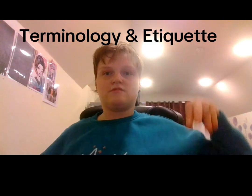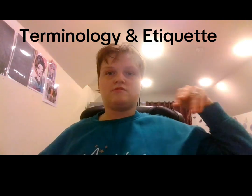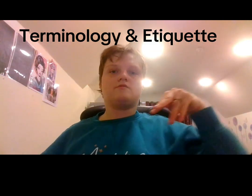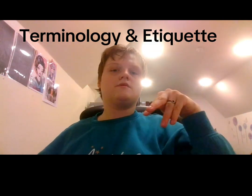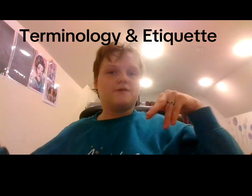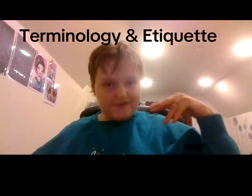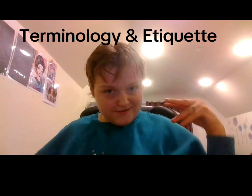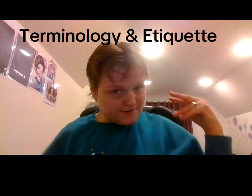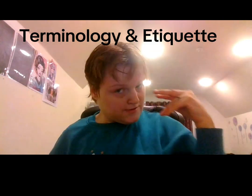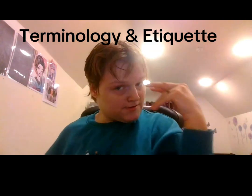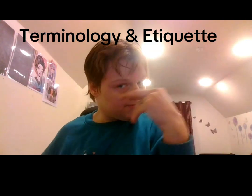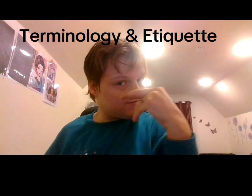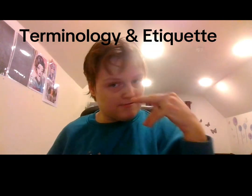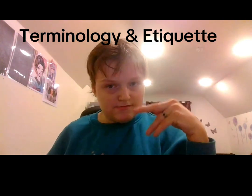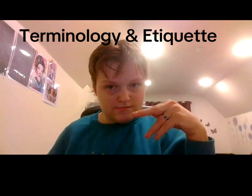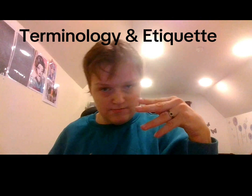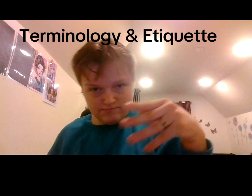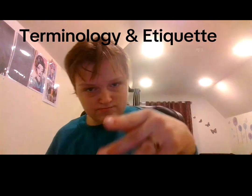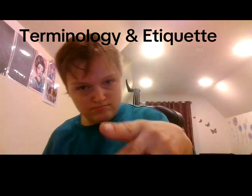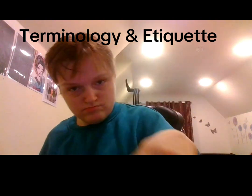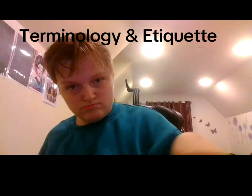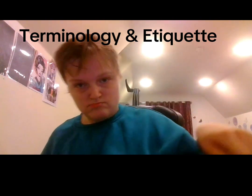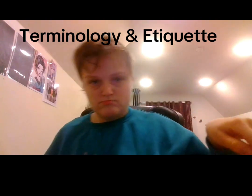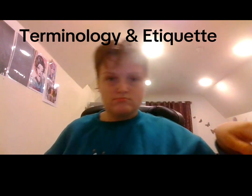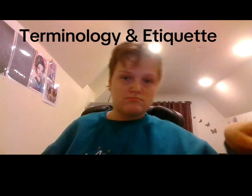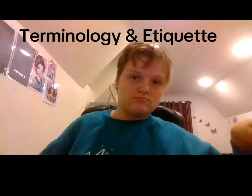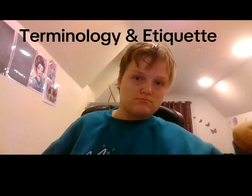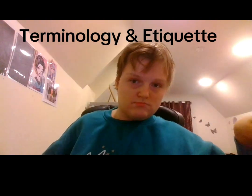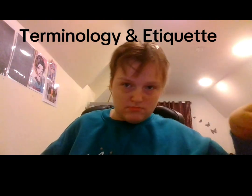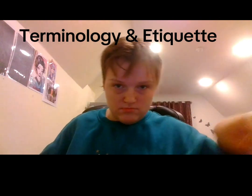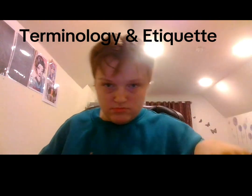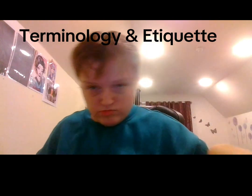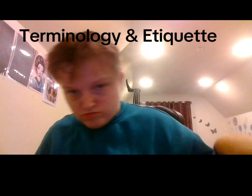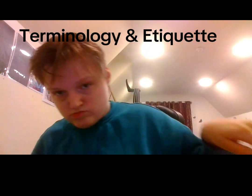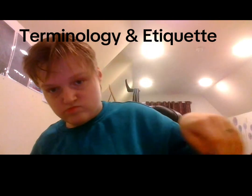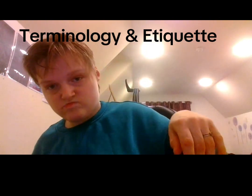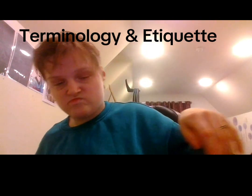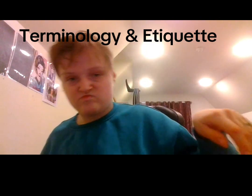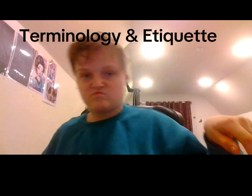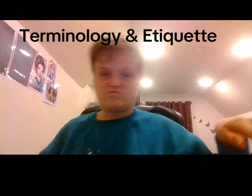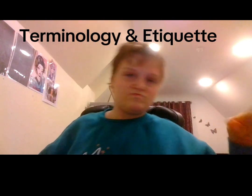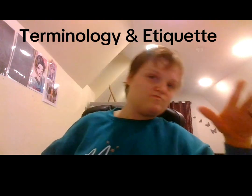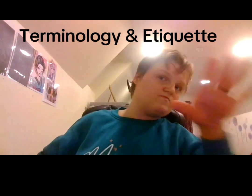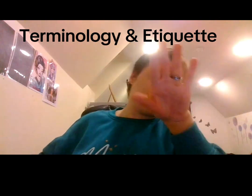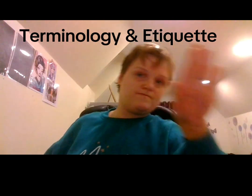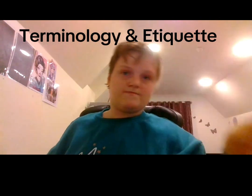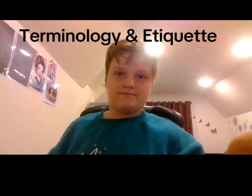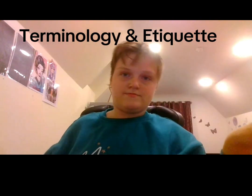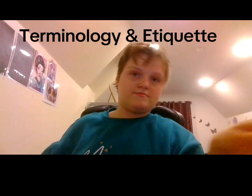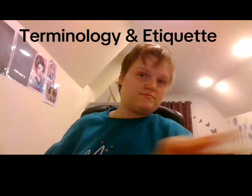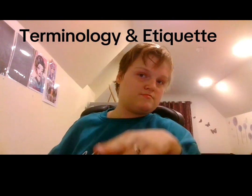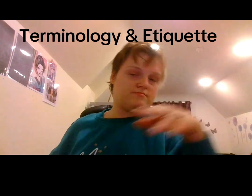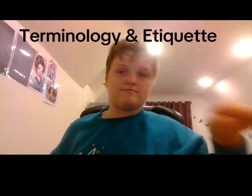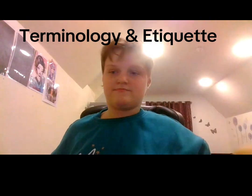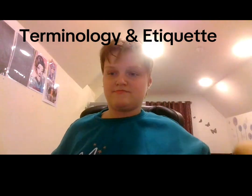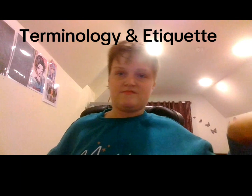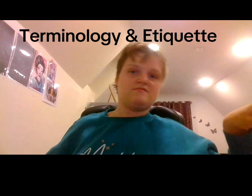eye level and not to lean on their wheelchair without permission. And when interacting with